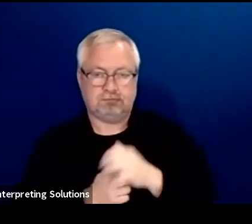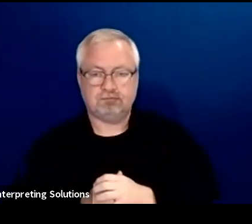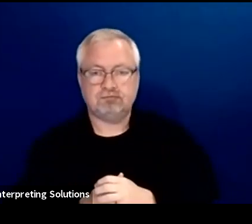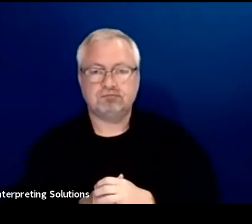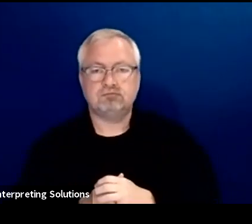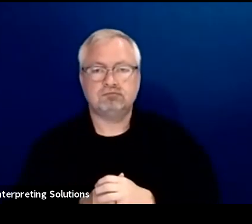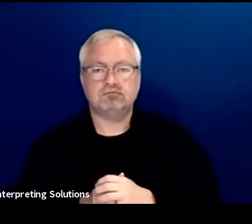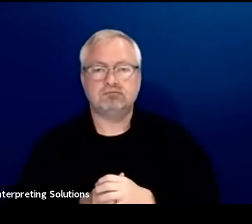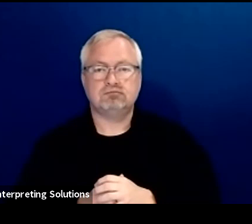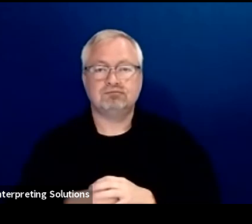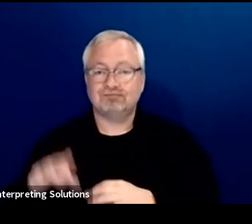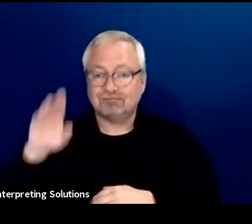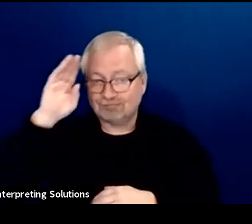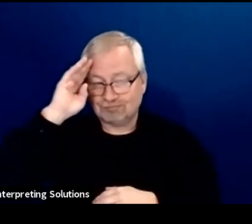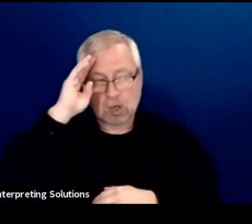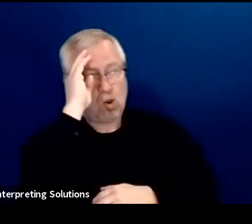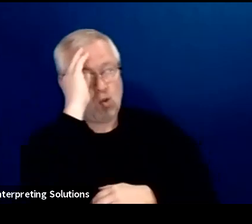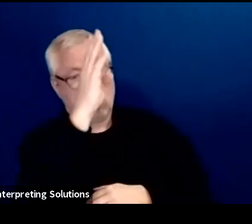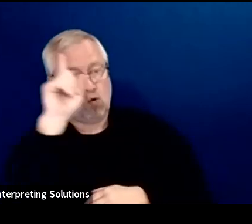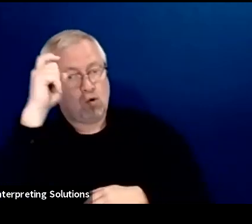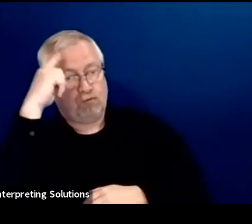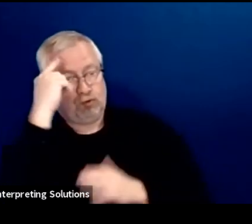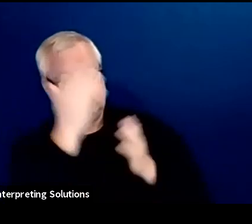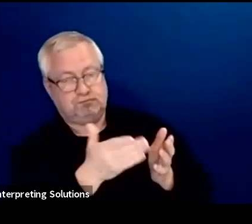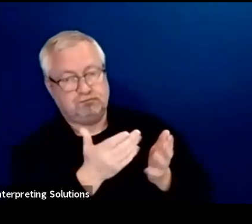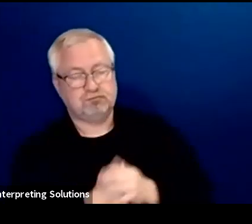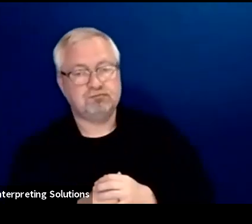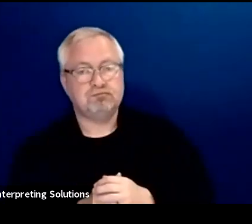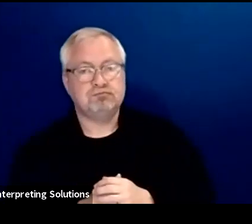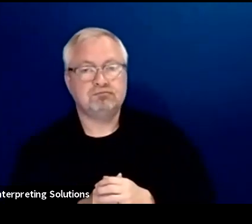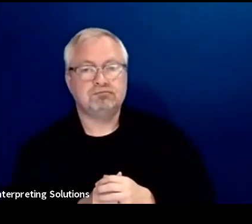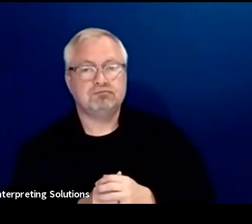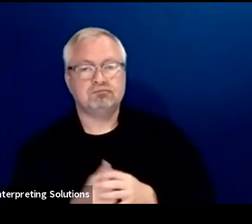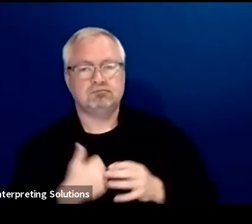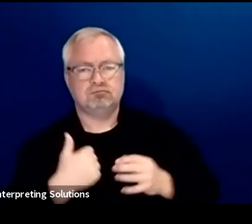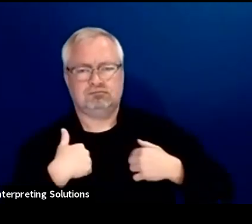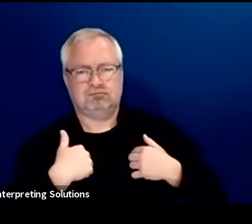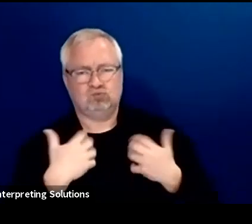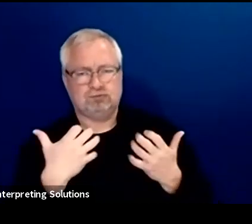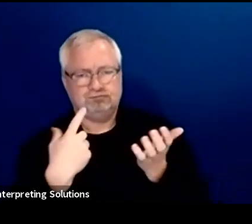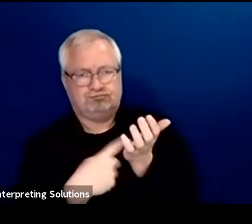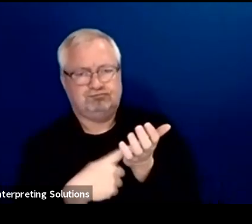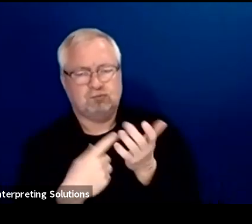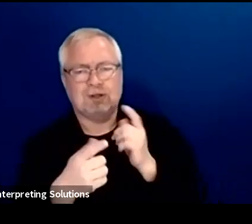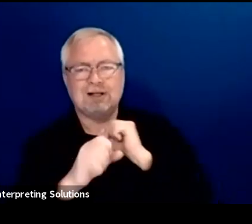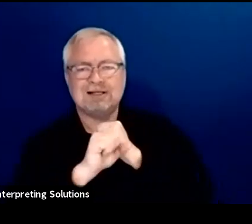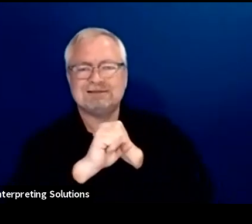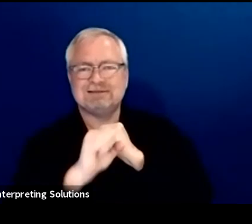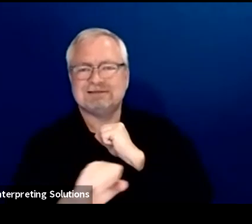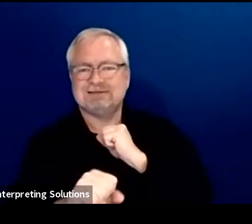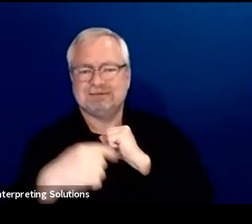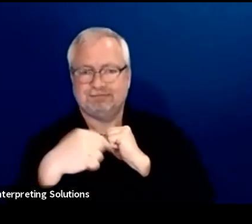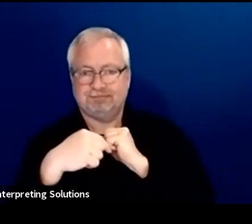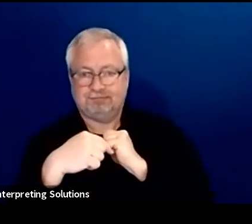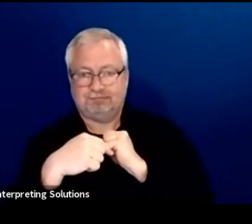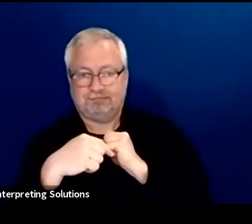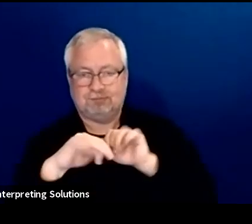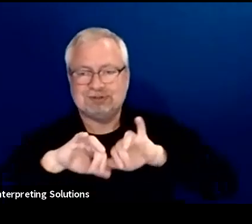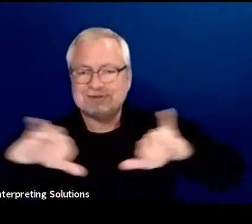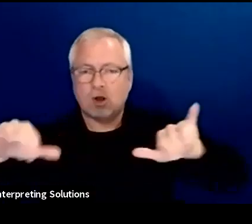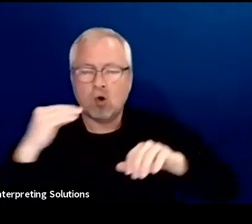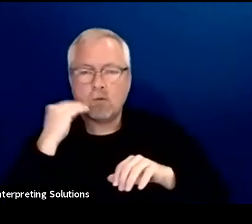The question I'd like to have is about extension of the stay-at-home order. It's probably the question I get asked the most. I know you've indicated you're likely to do so,